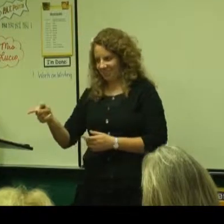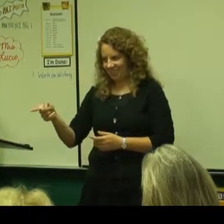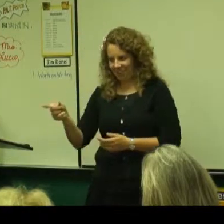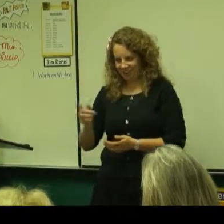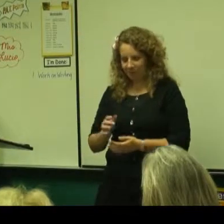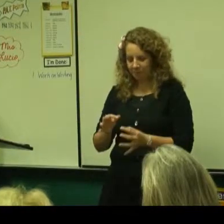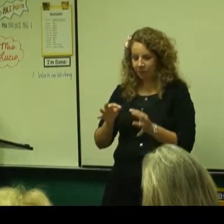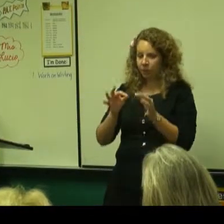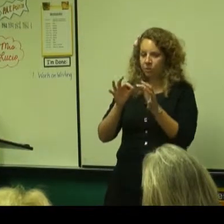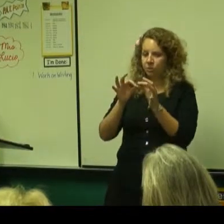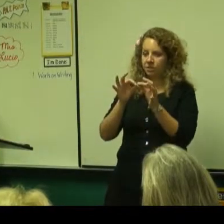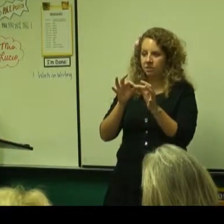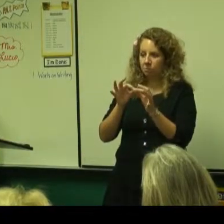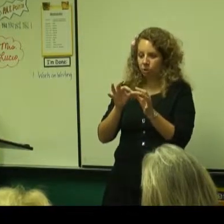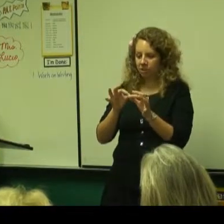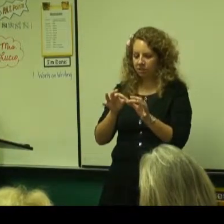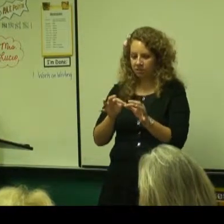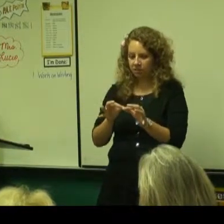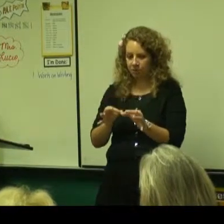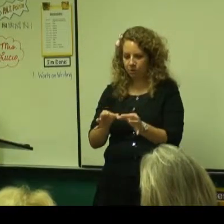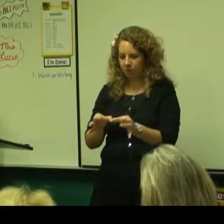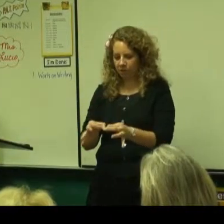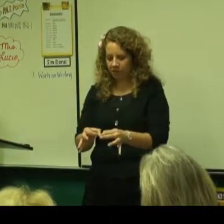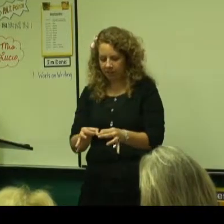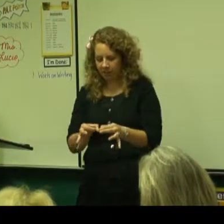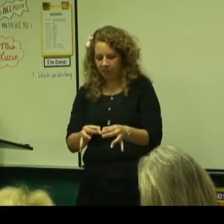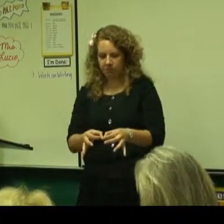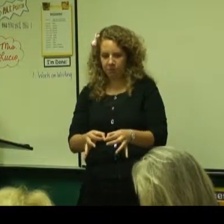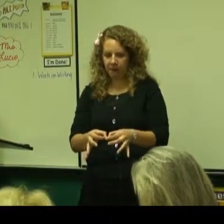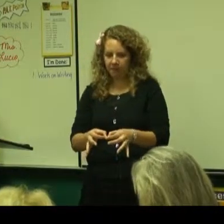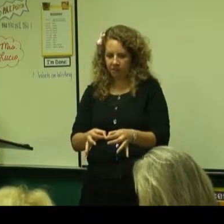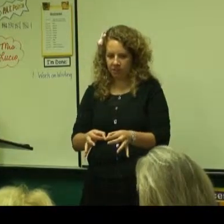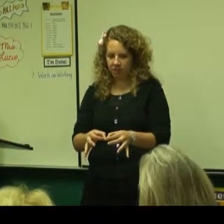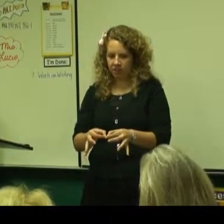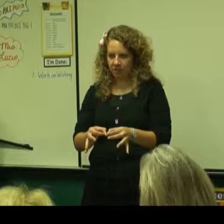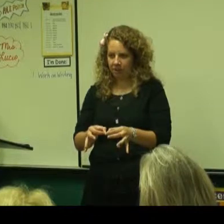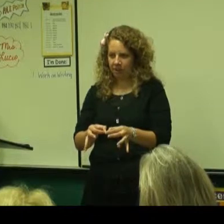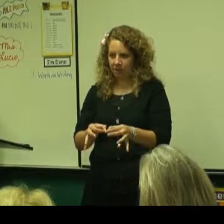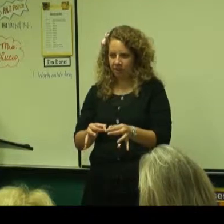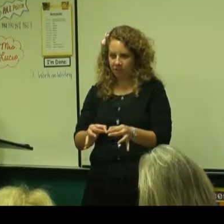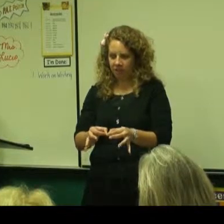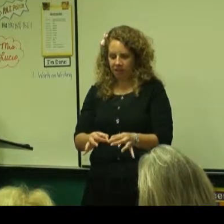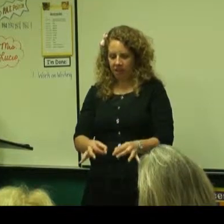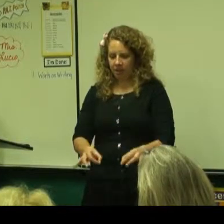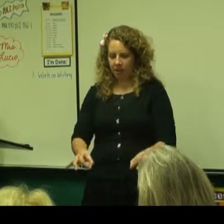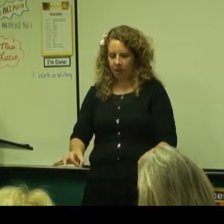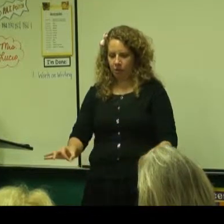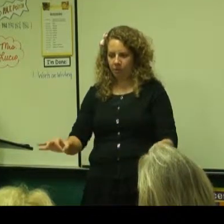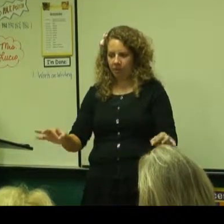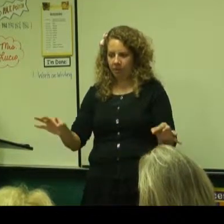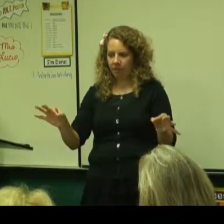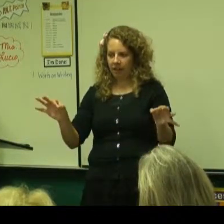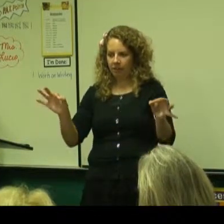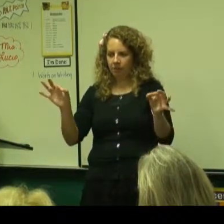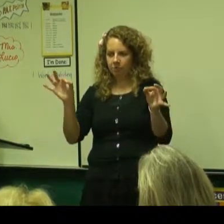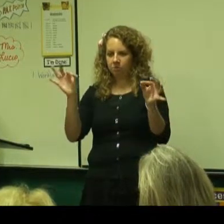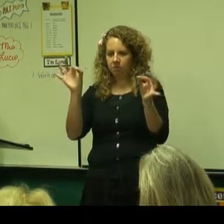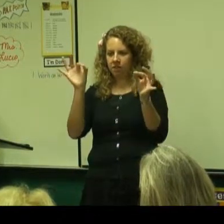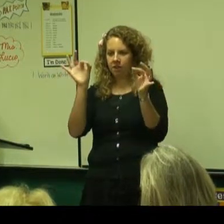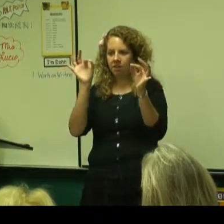we were talking about. So this is important. So you start down here like with your F's, they're together at your fingers, and then go over out, and then